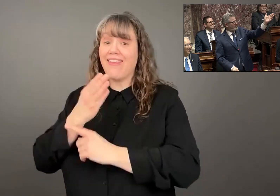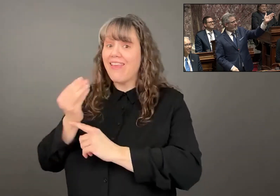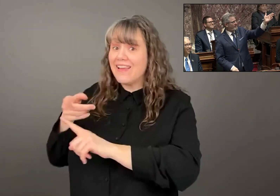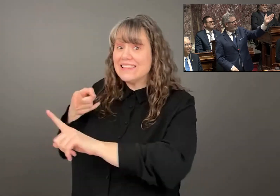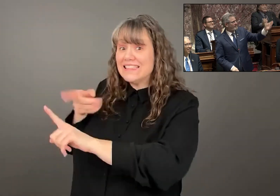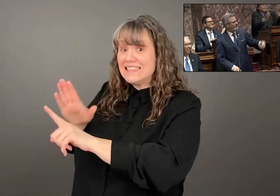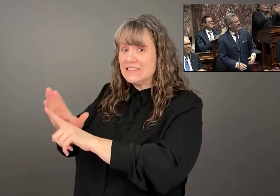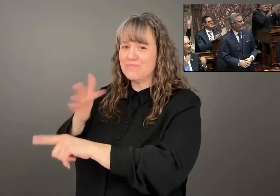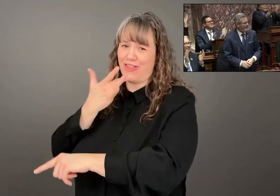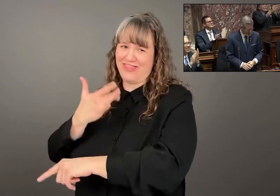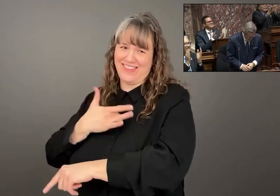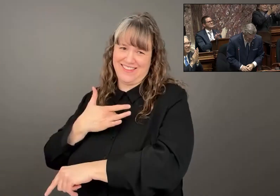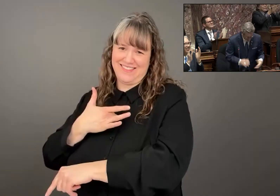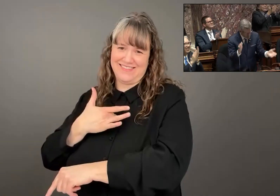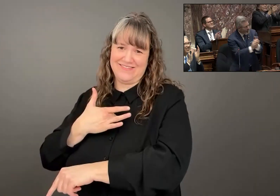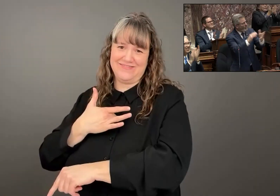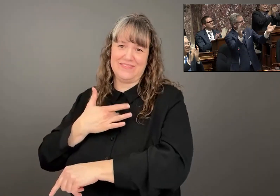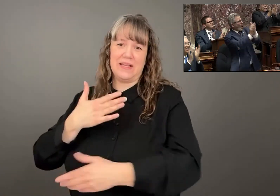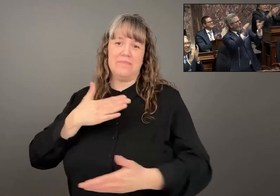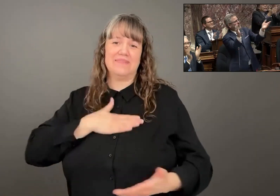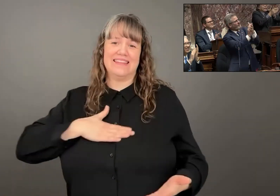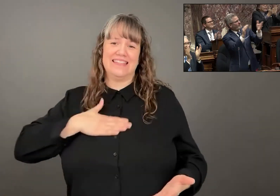Connor Gibson.